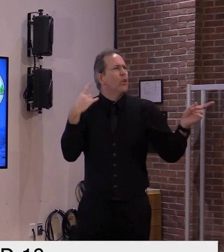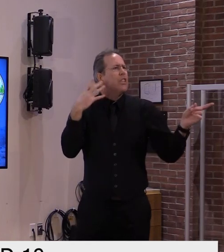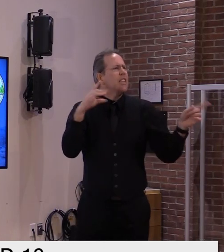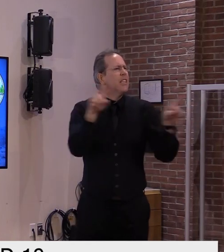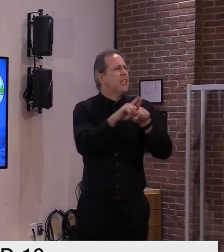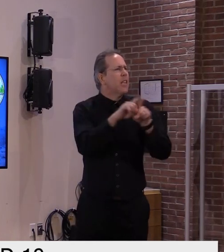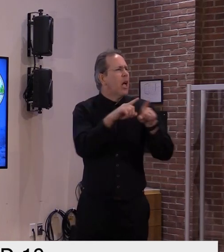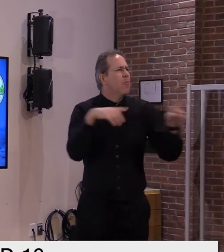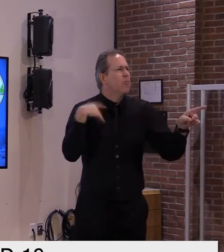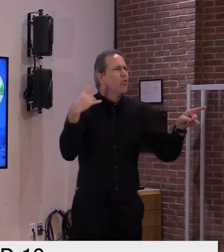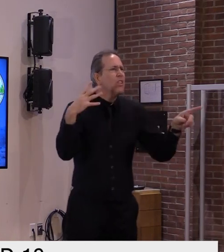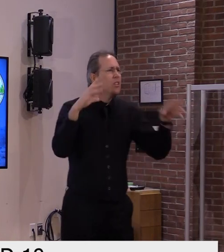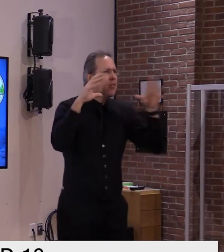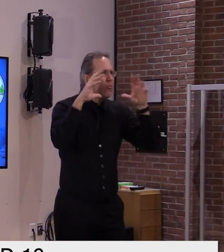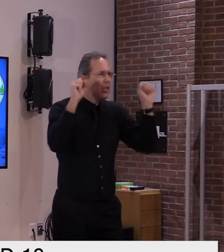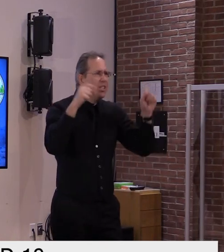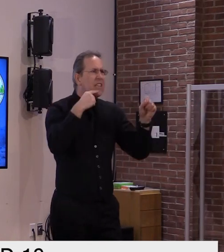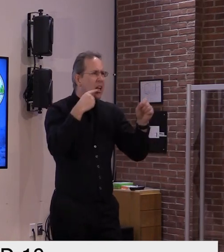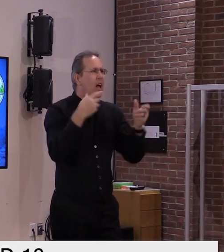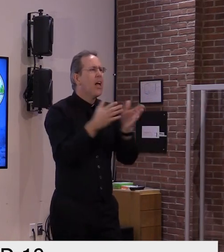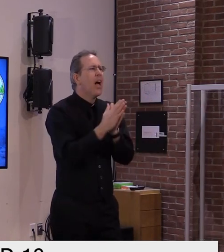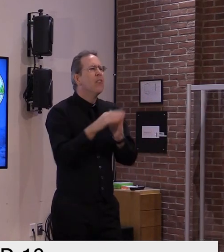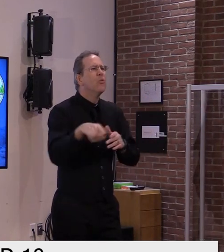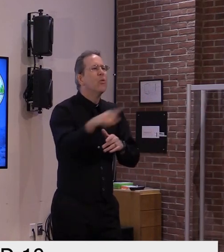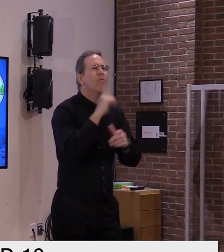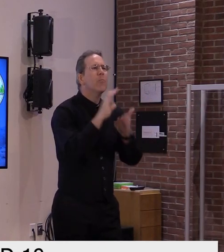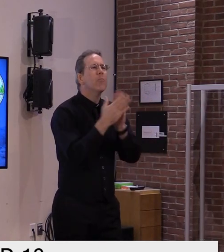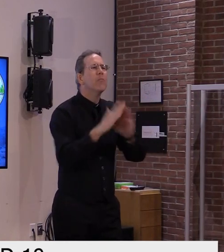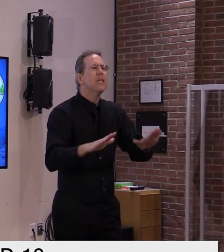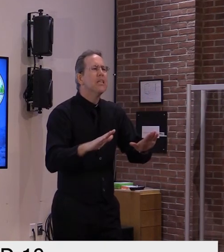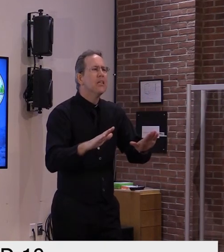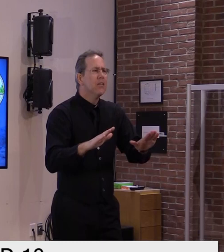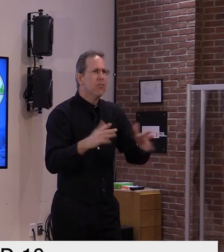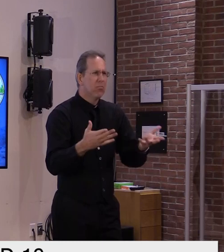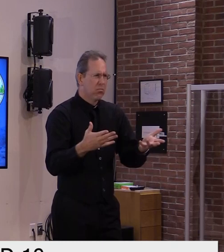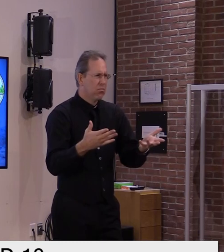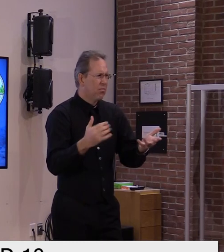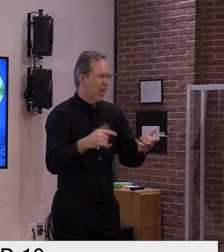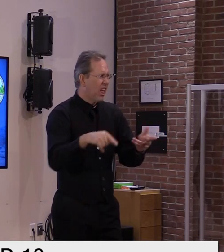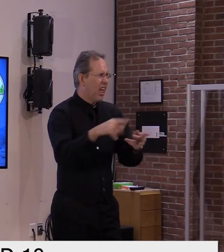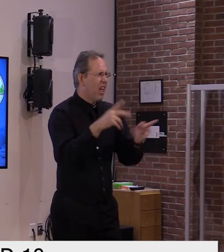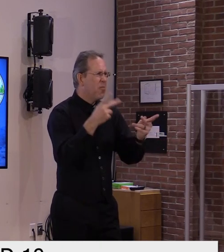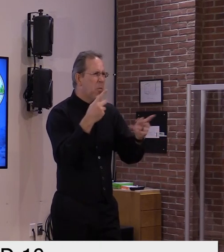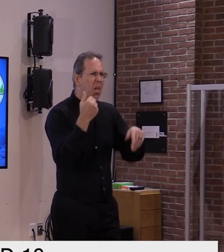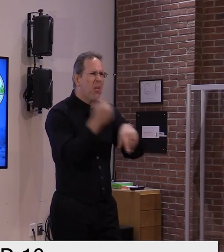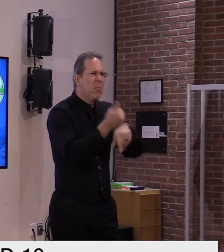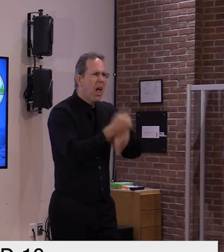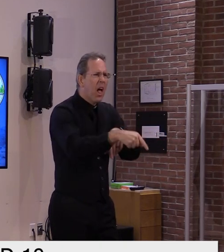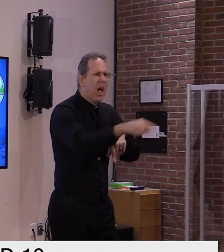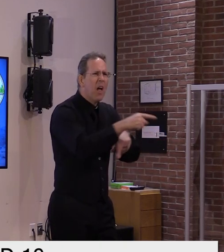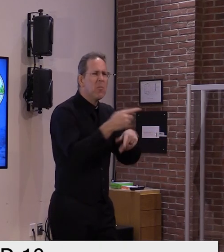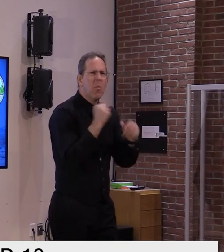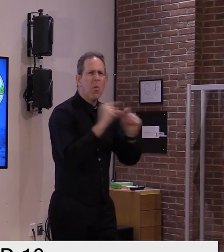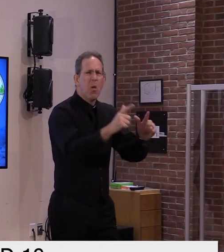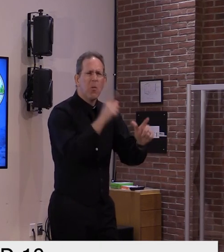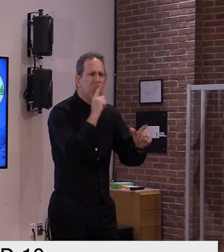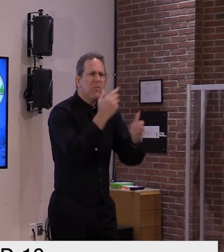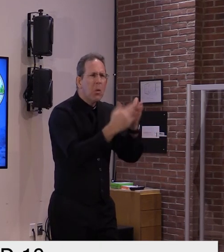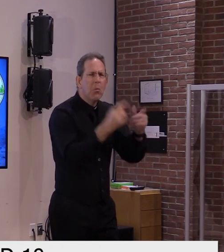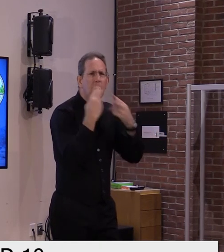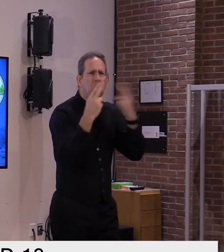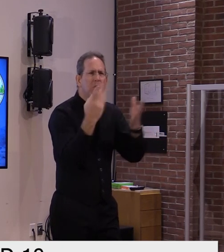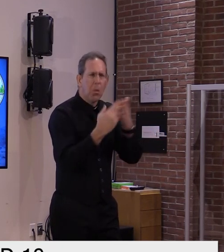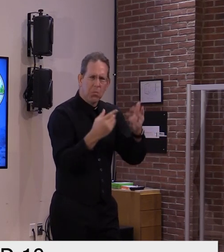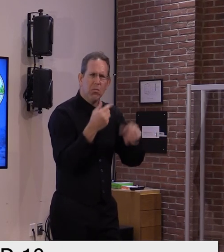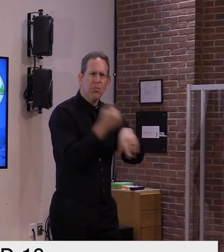He didn't specifically ask for violence. Yeah, he did. As far as I'm concerned, he did. I mean, he just take some of the comments that he had made and Giuliani